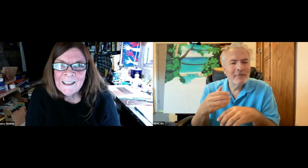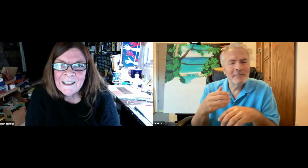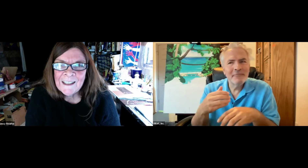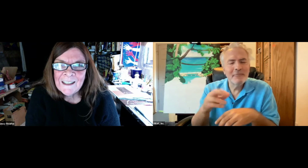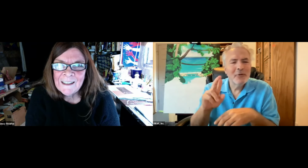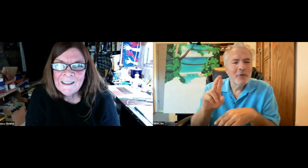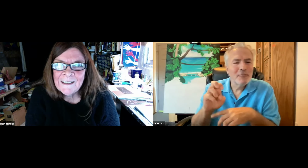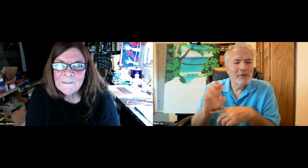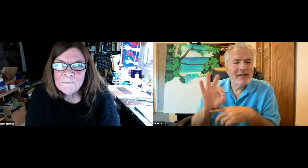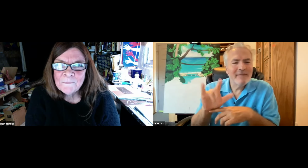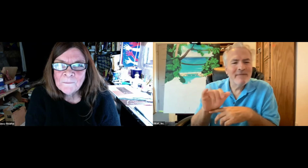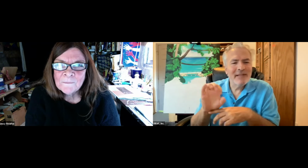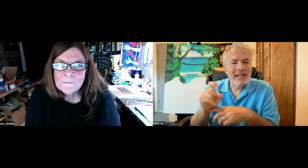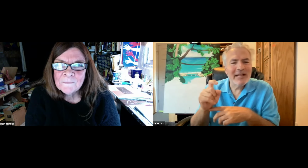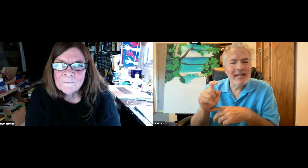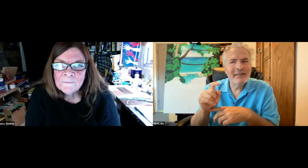Can you maybe.